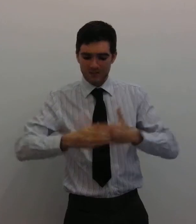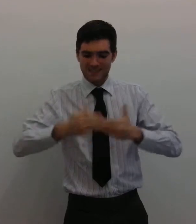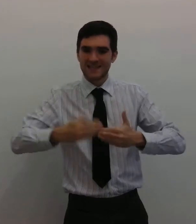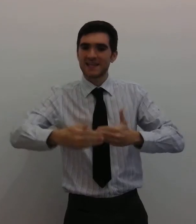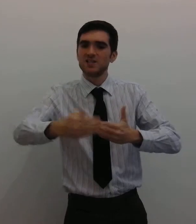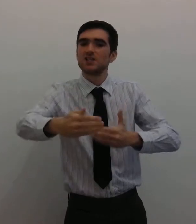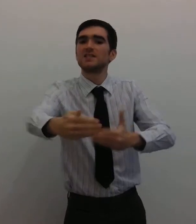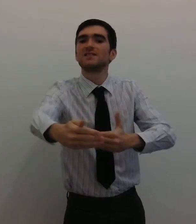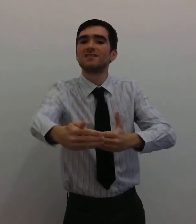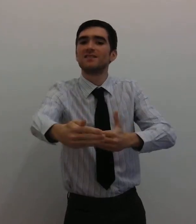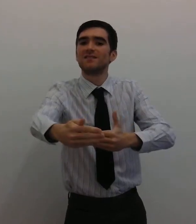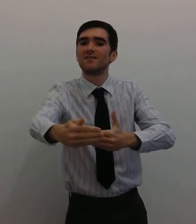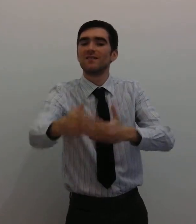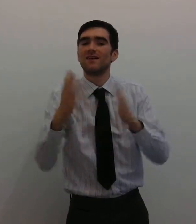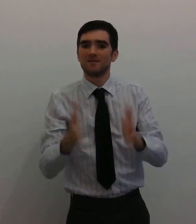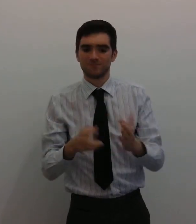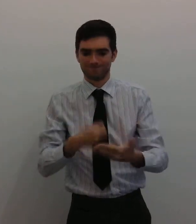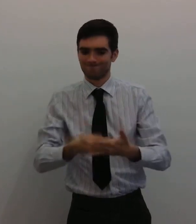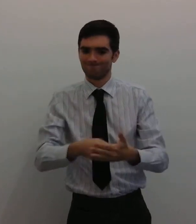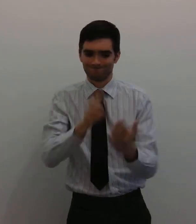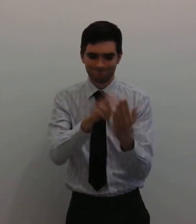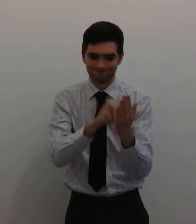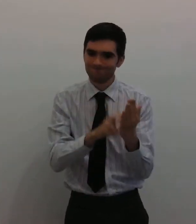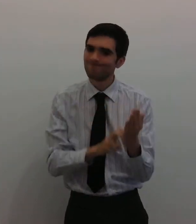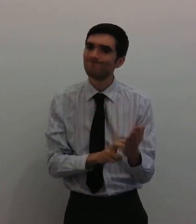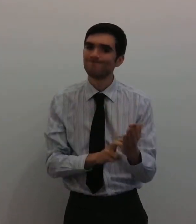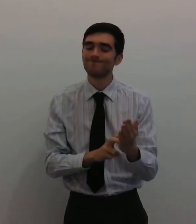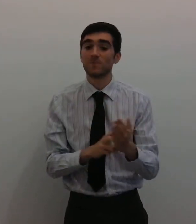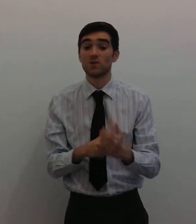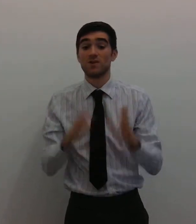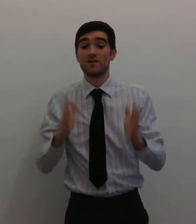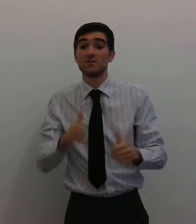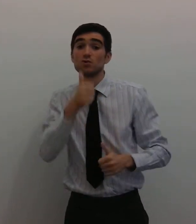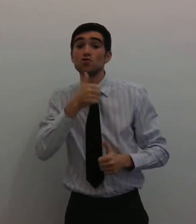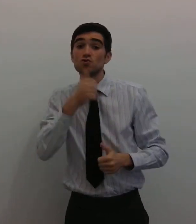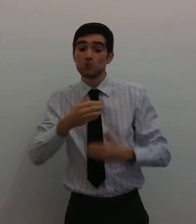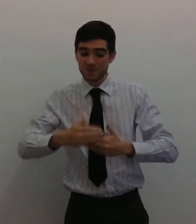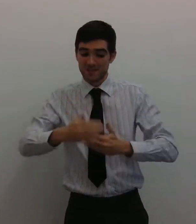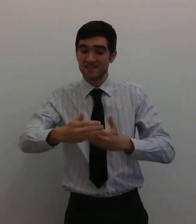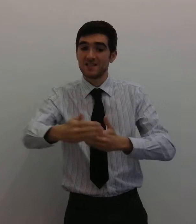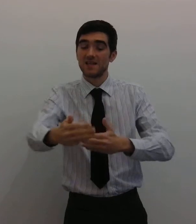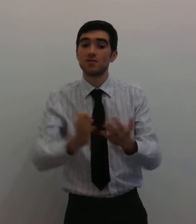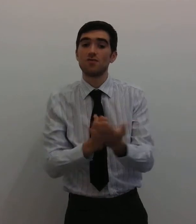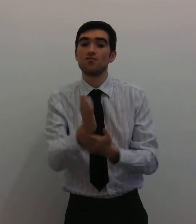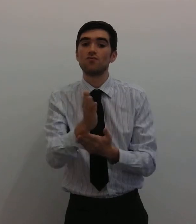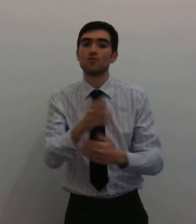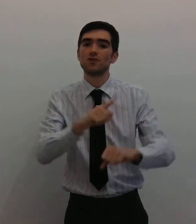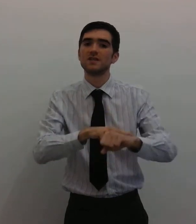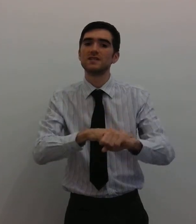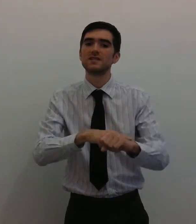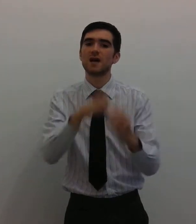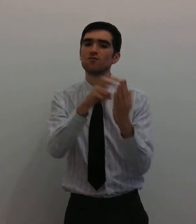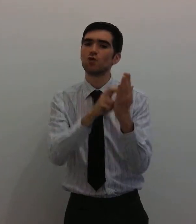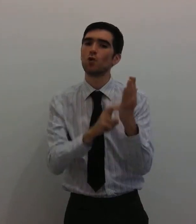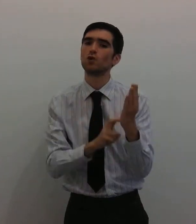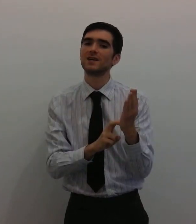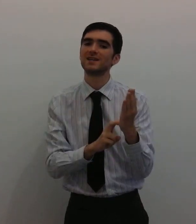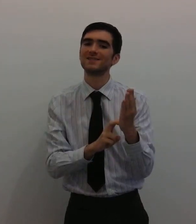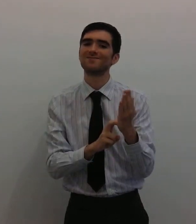do this, we need you to use the stages during your time recording. So the purpose, as I say again, of this training